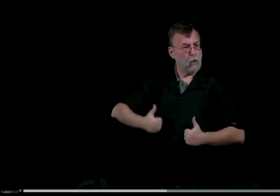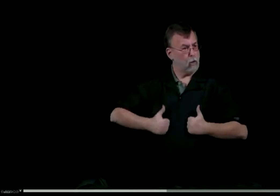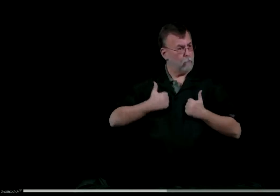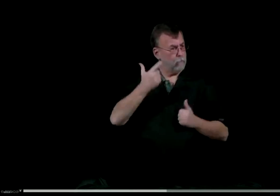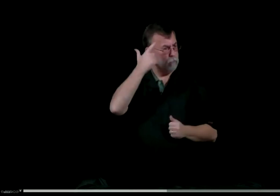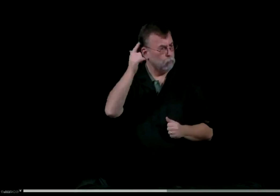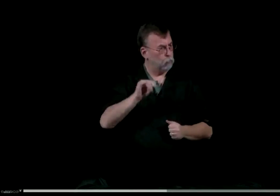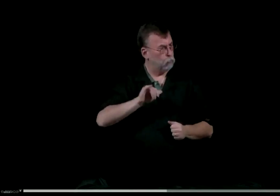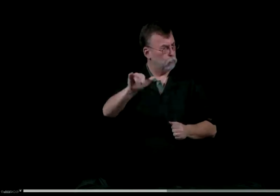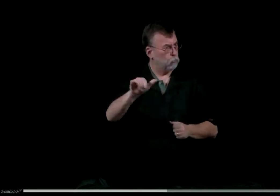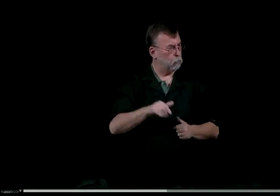is a crown to be successful.